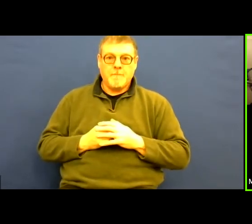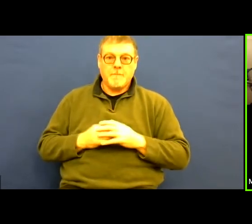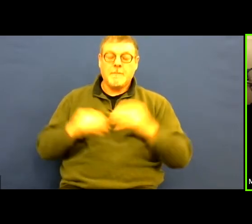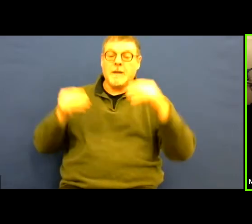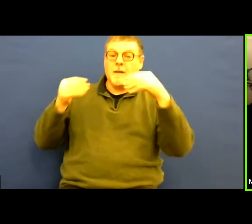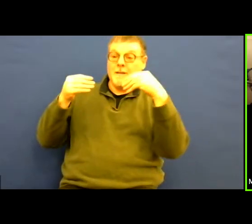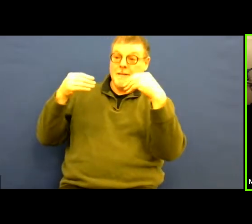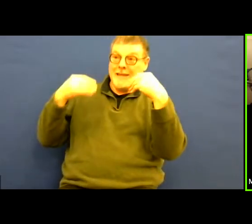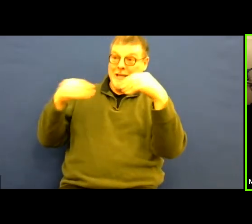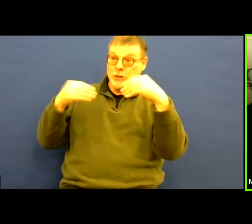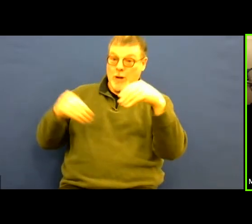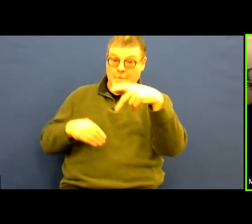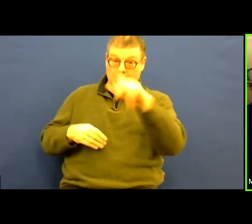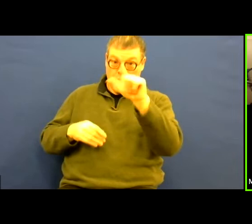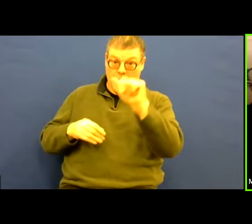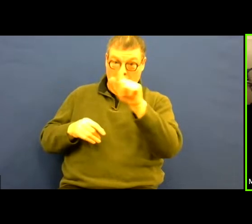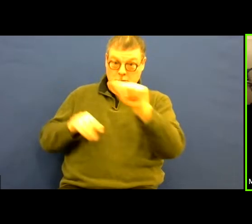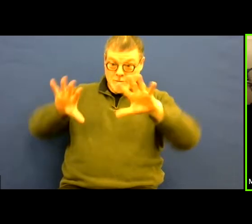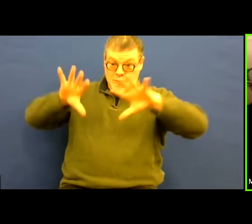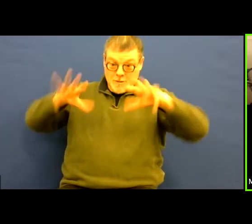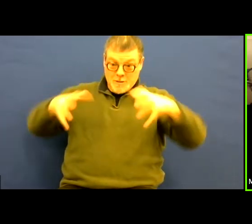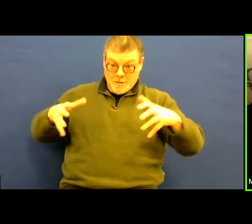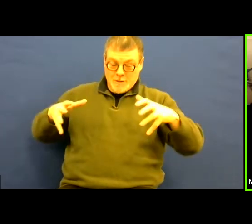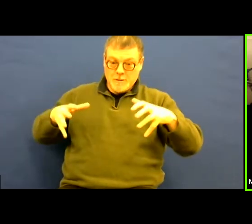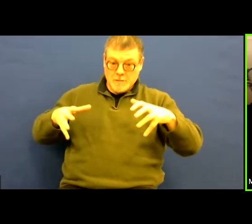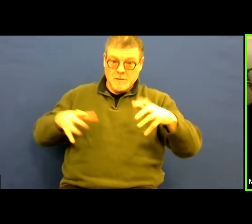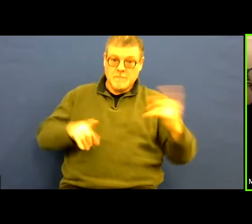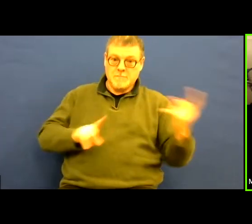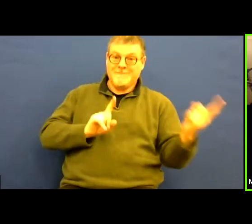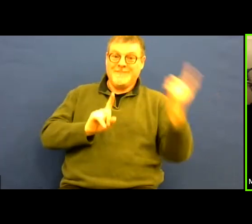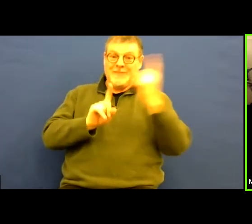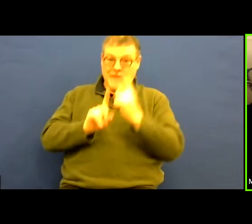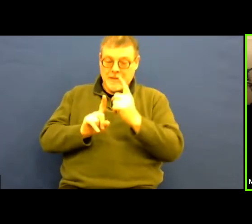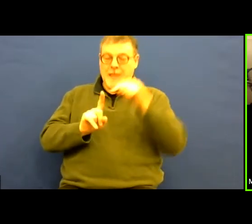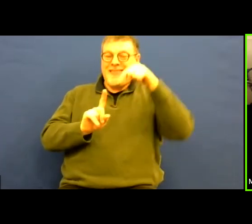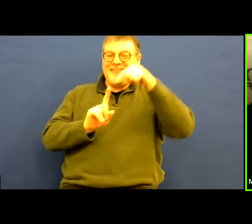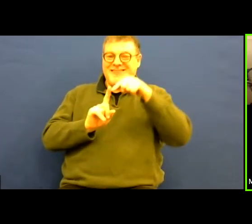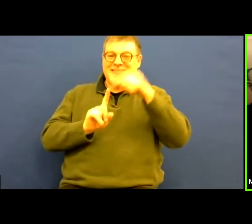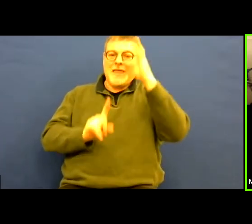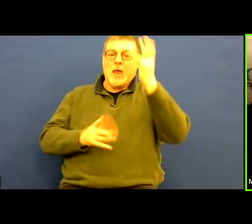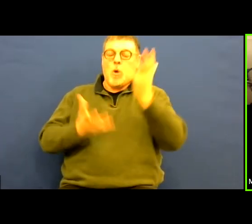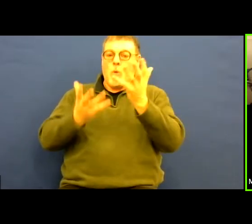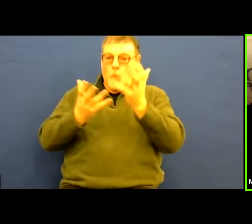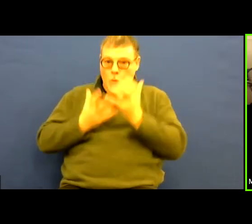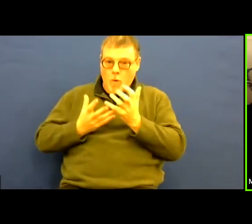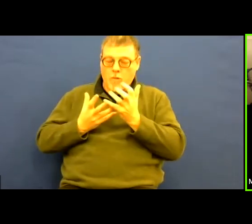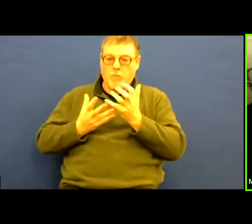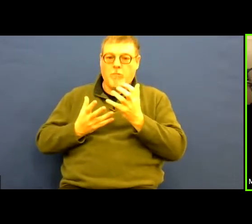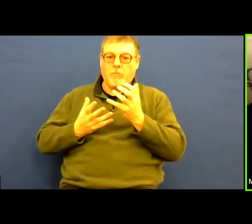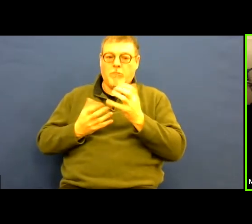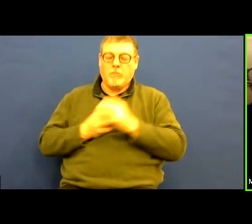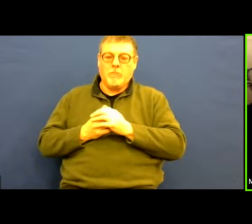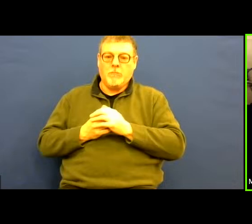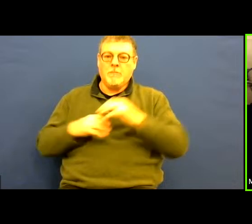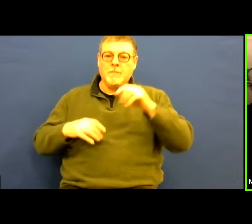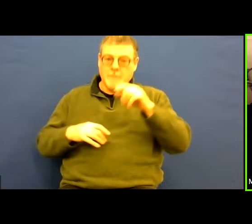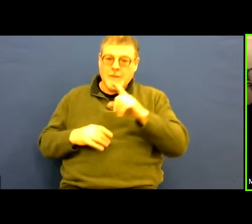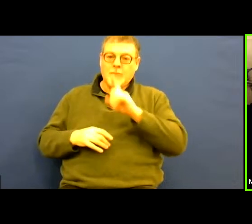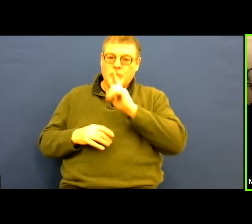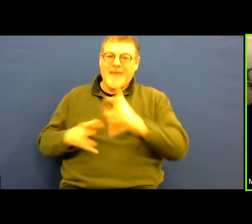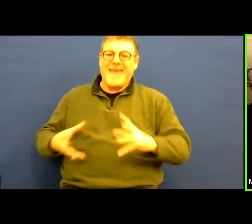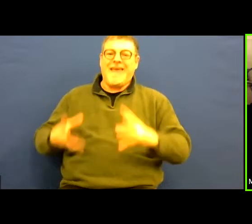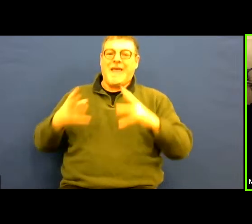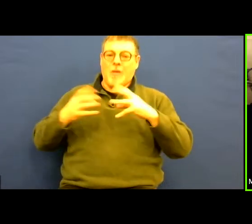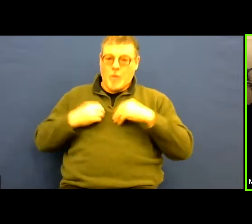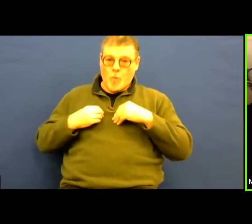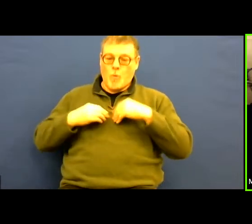shopping plaza, a major tenant will come in and they'll want to actually own their